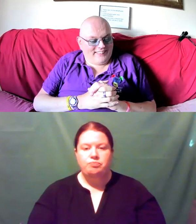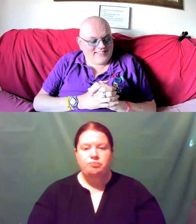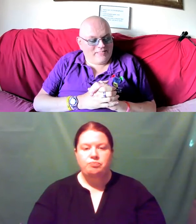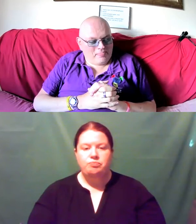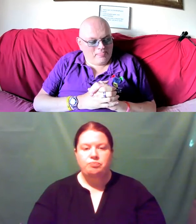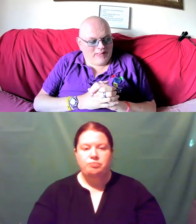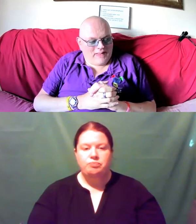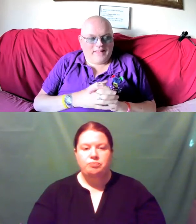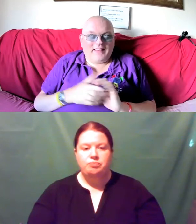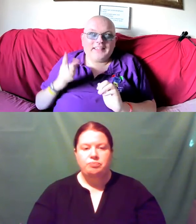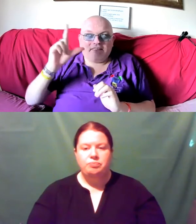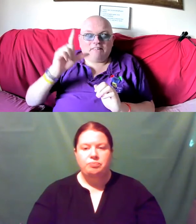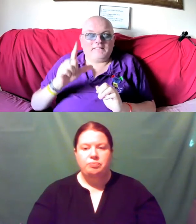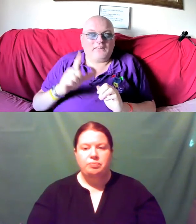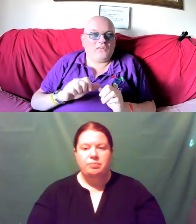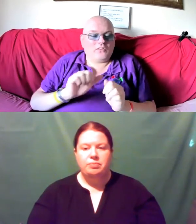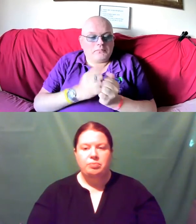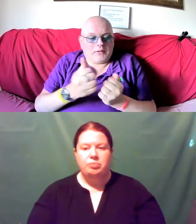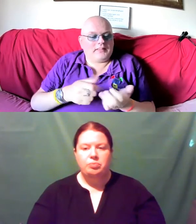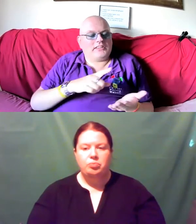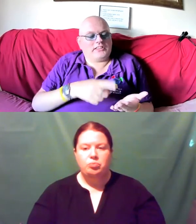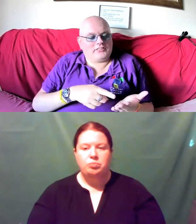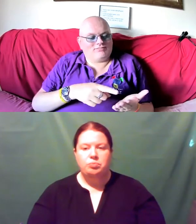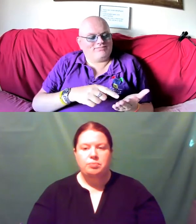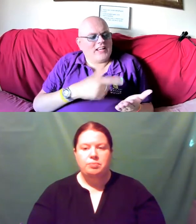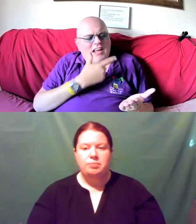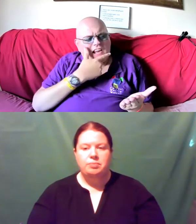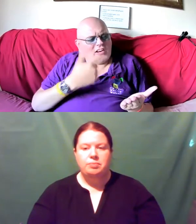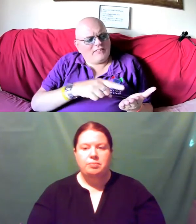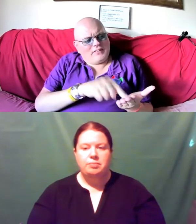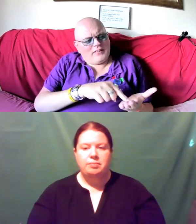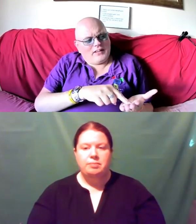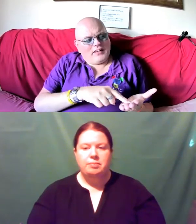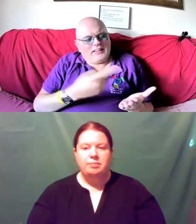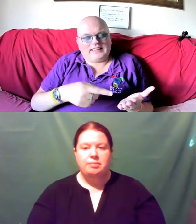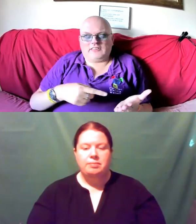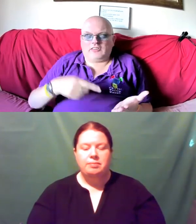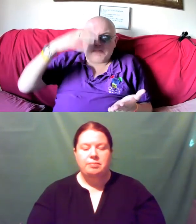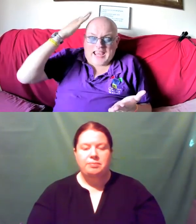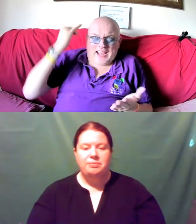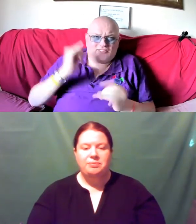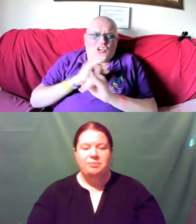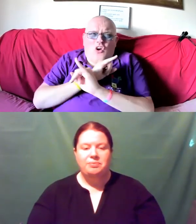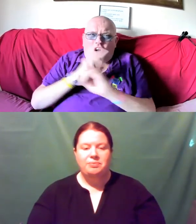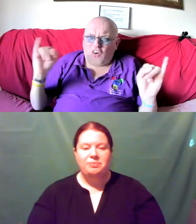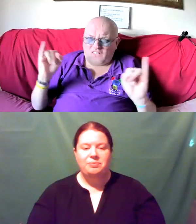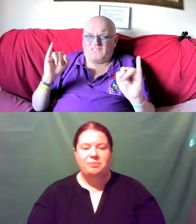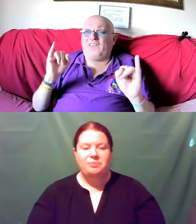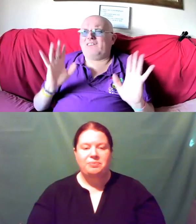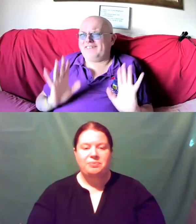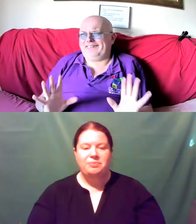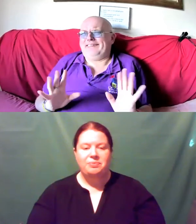The Liverpool Echo did a really lovely piece, which was great, except I was having a bad hair day, so it's not the most fabulous